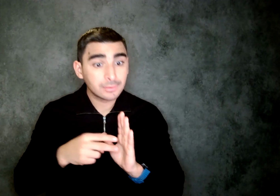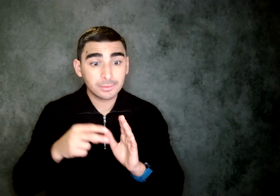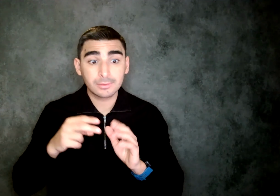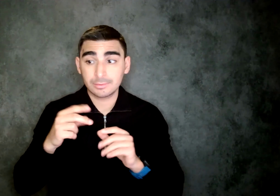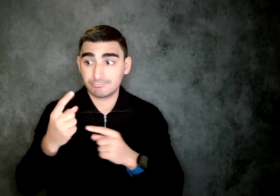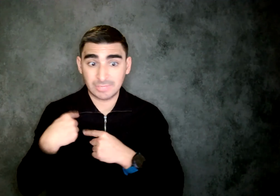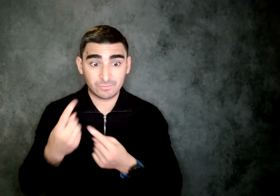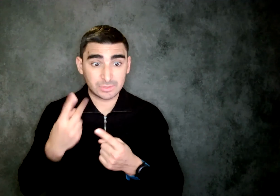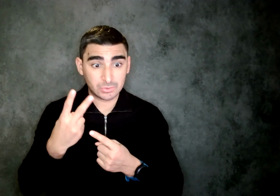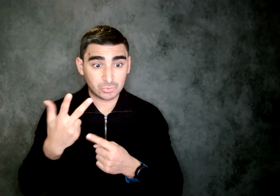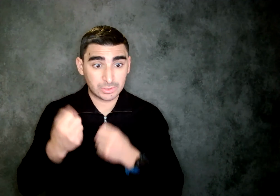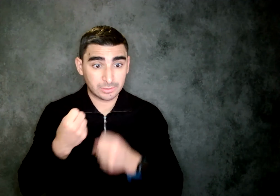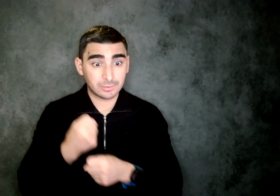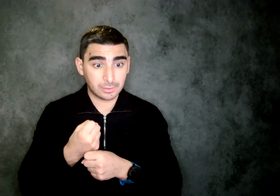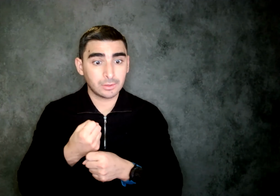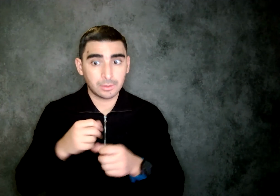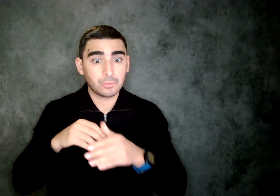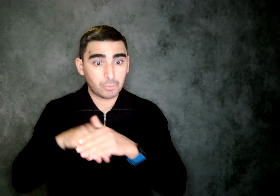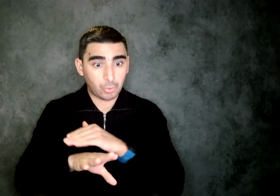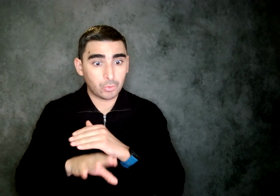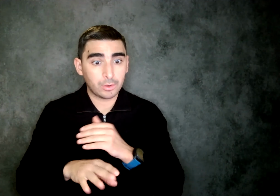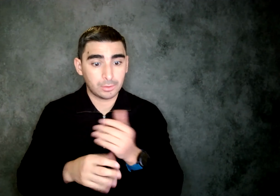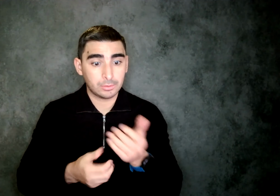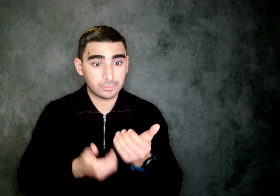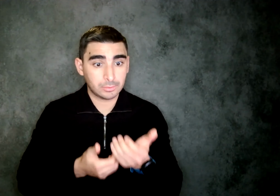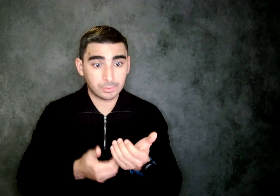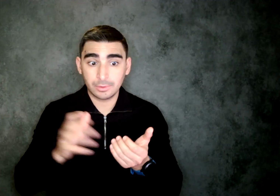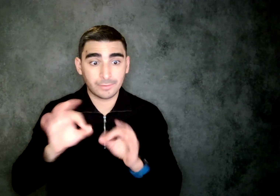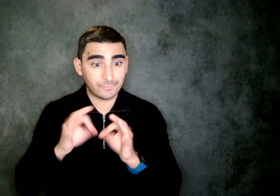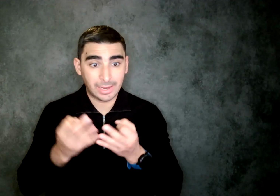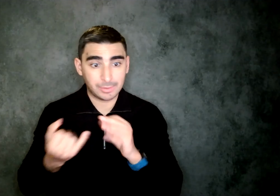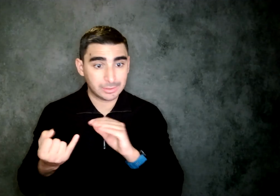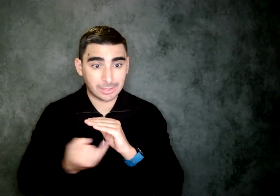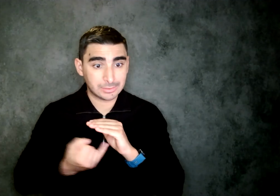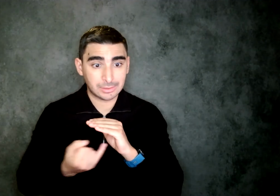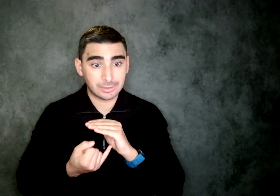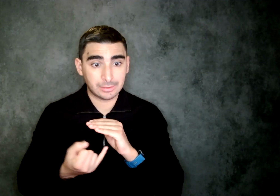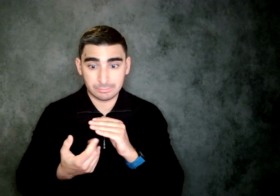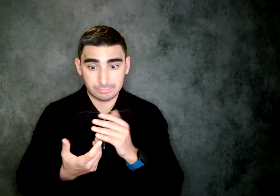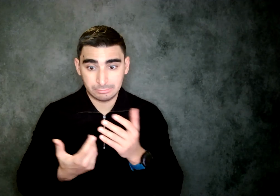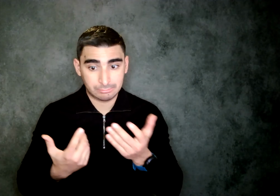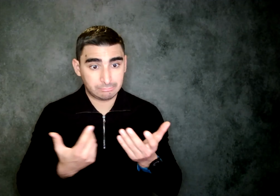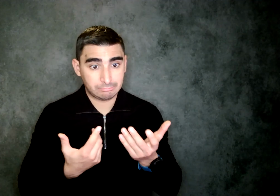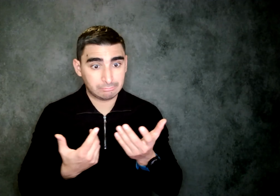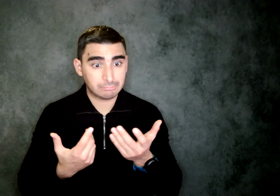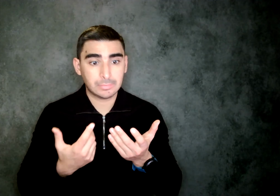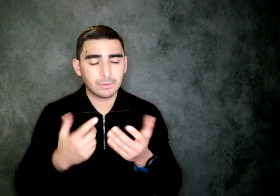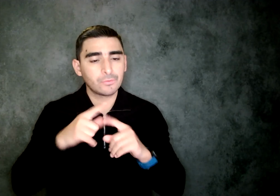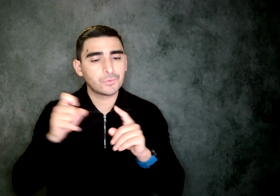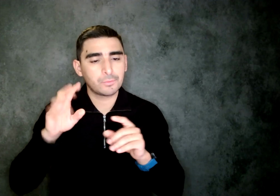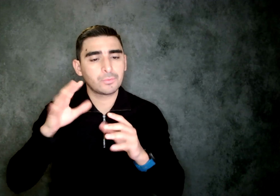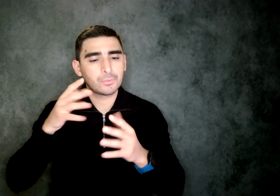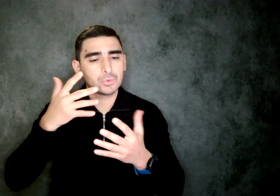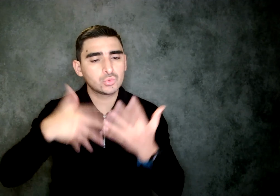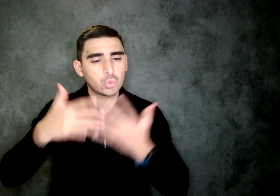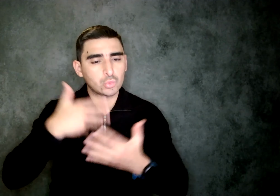this time and were their families were isolated and disconnected. And so from a social and from a mental